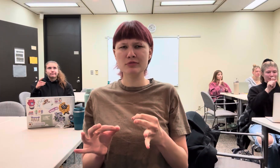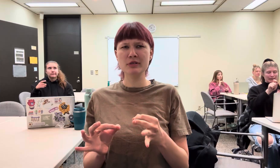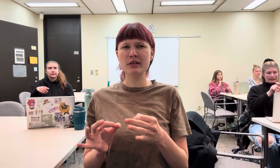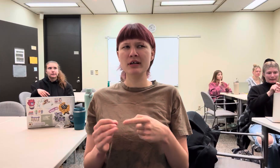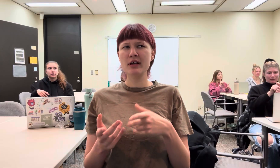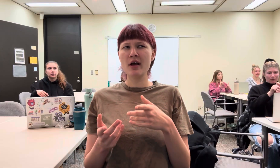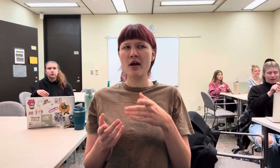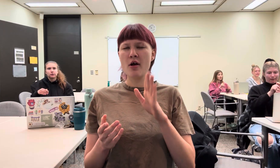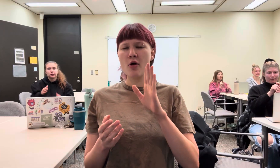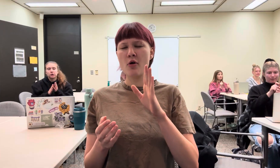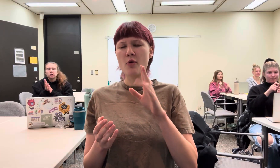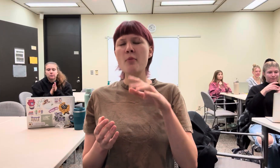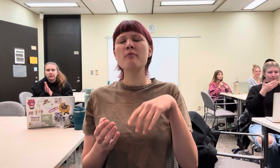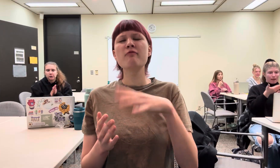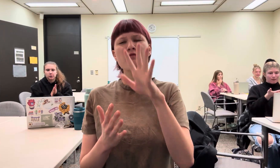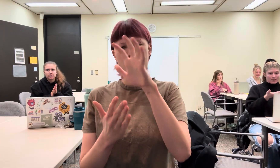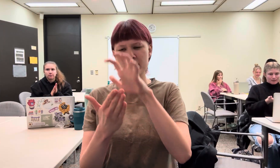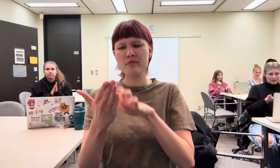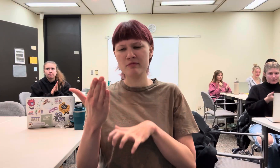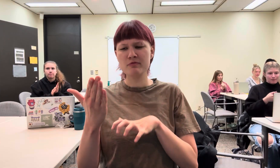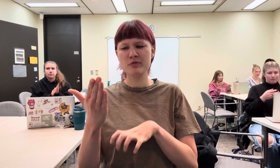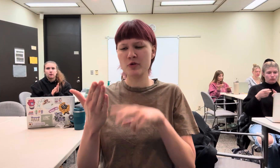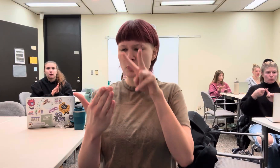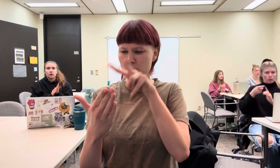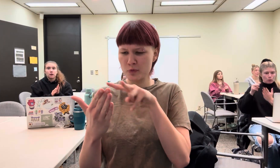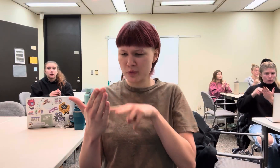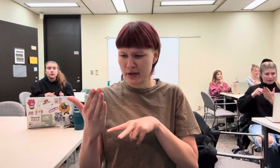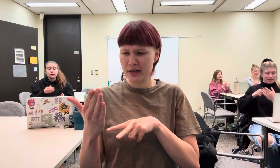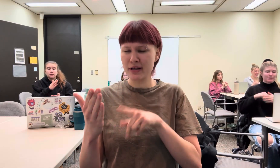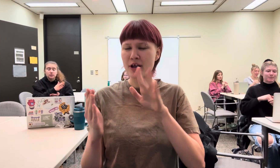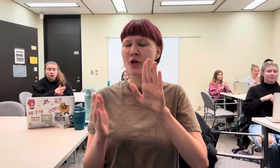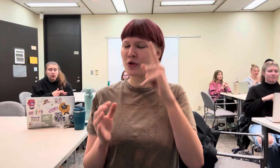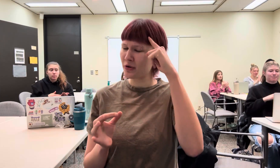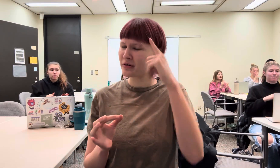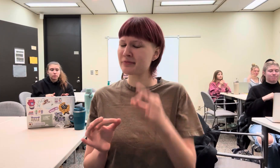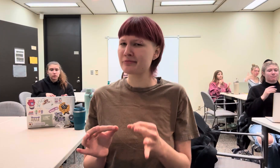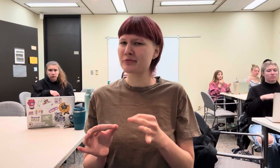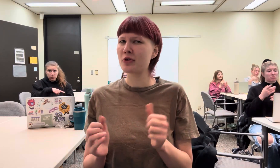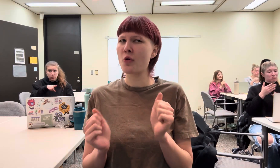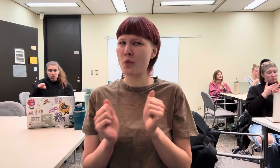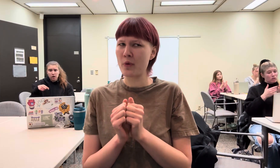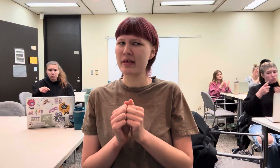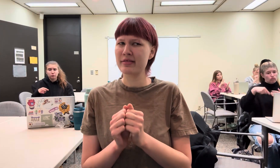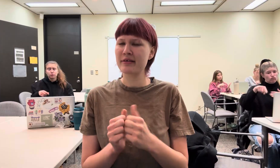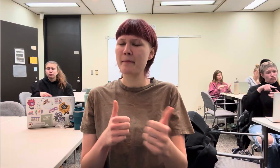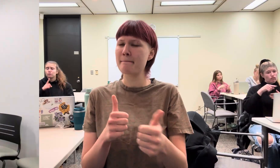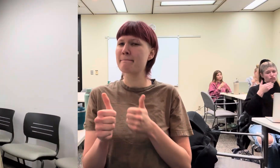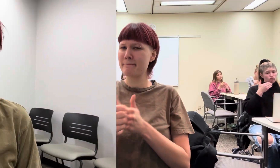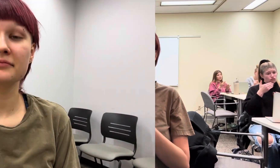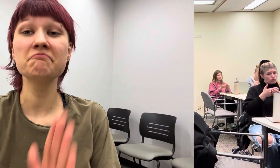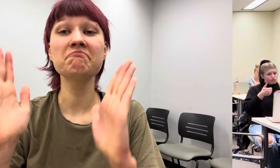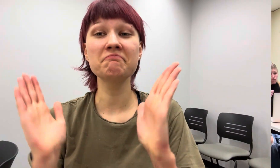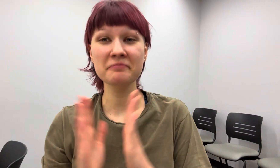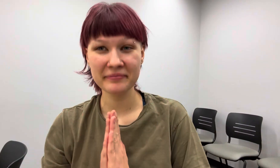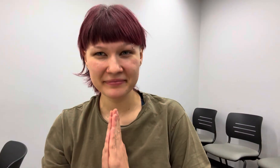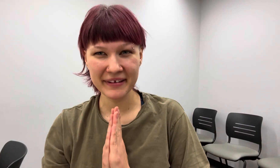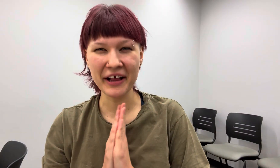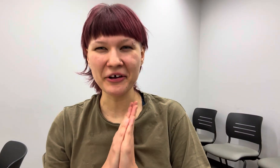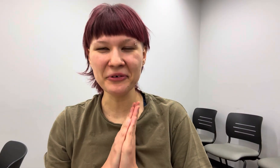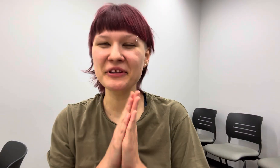that, I think today will make it all come home. Some of you did really well on the pre-test. Others had a little bit more difficulty. Hello, this is